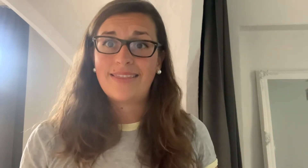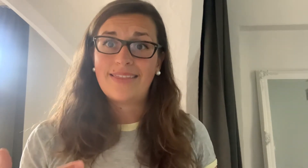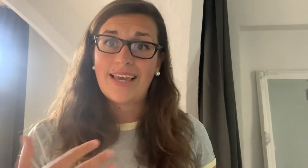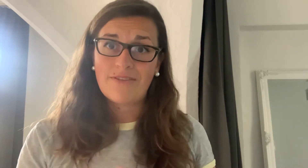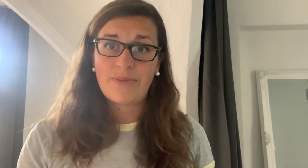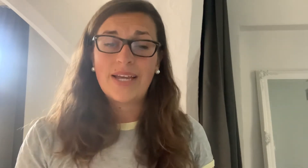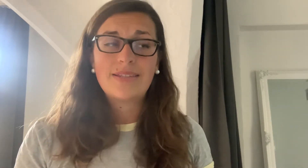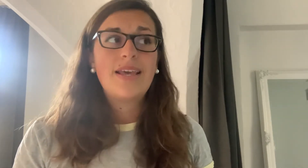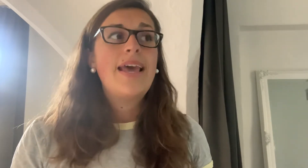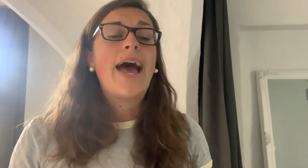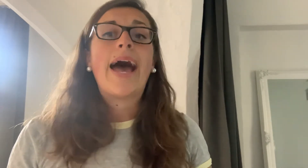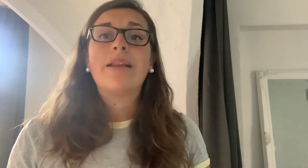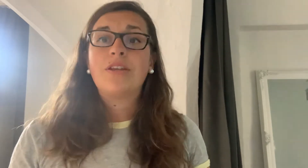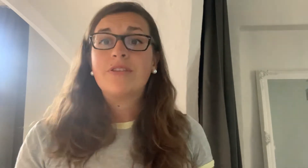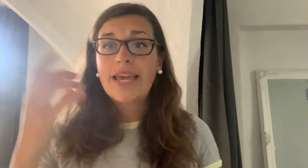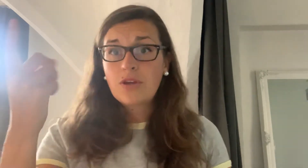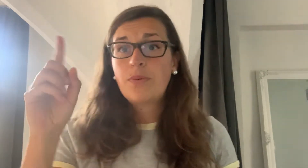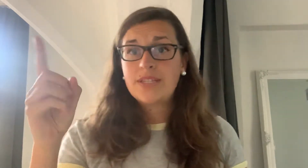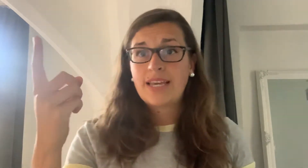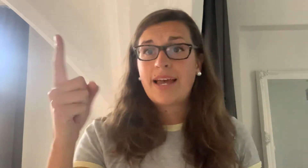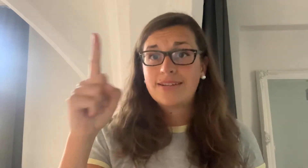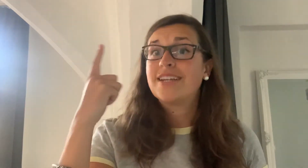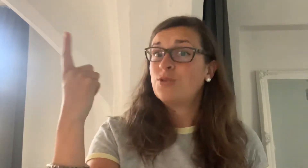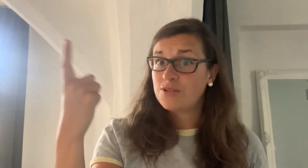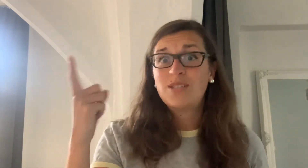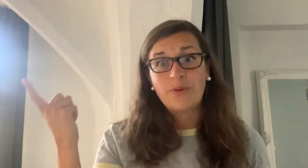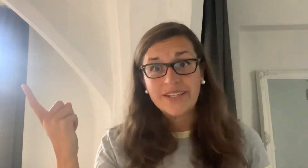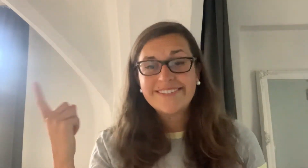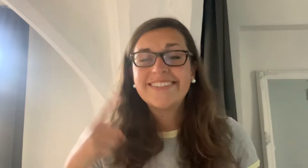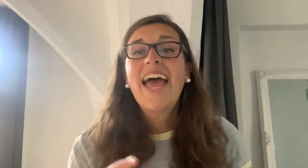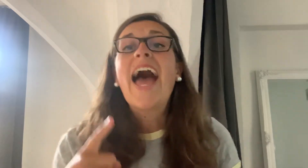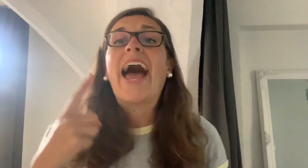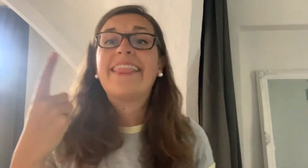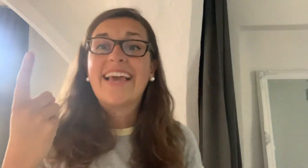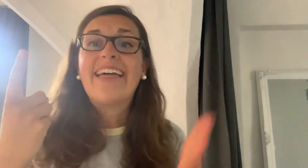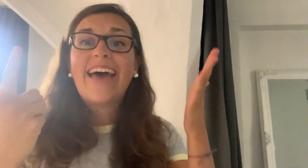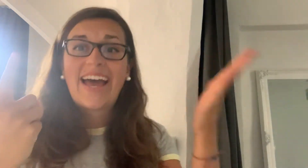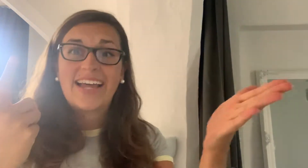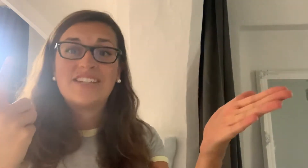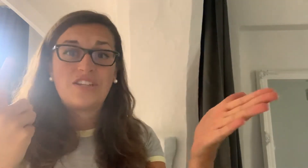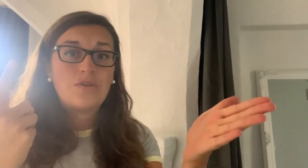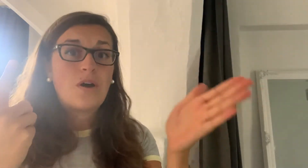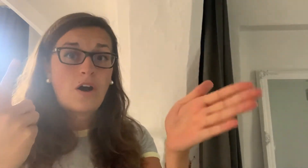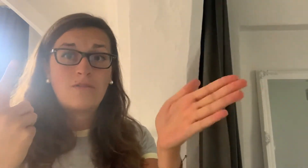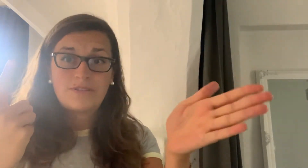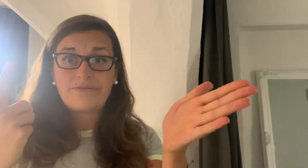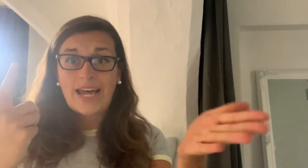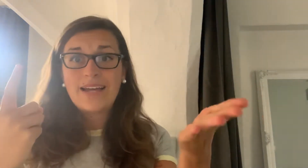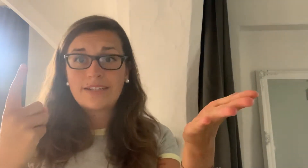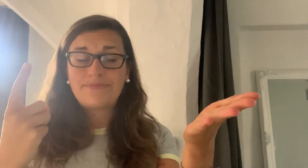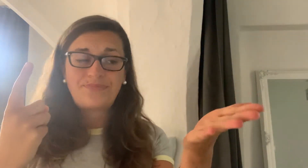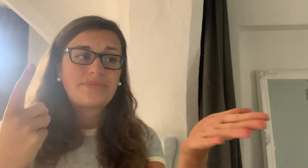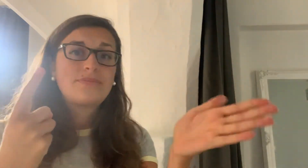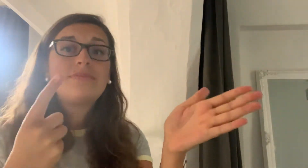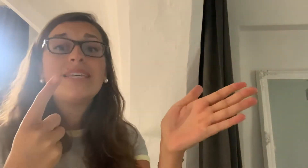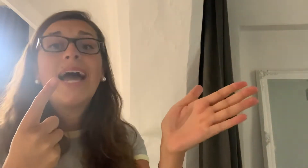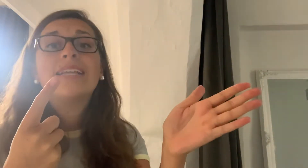the alphabet. And you take your pointing hand and you use it to point, and the other hand you hold flat, and you